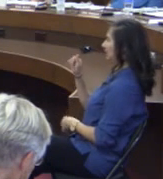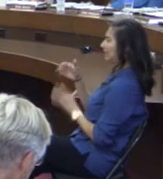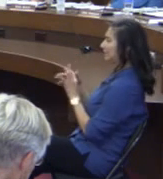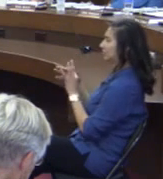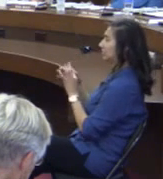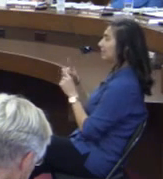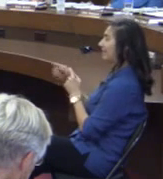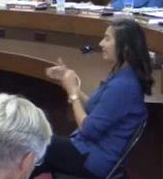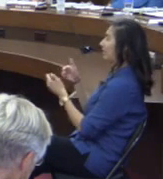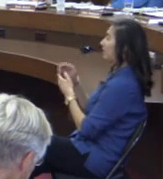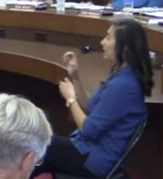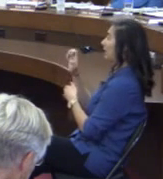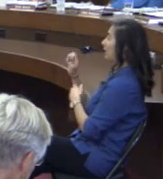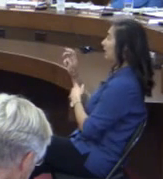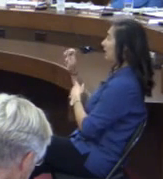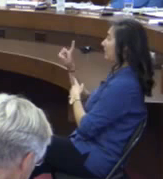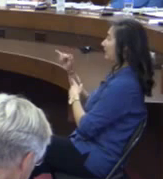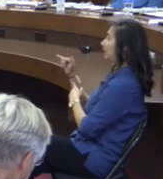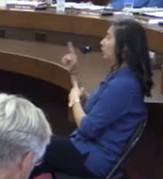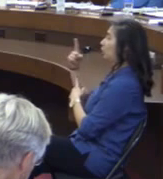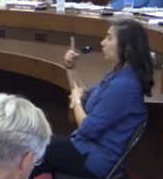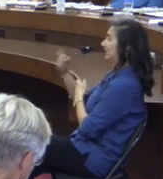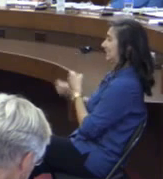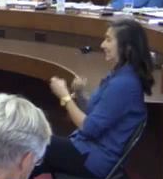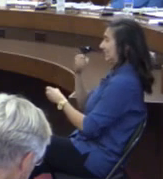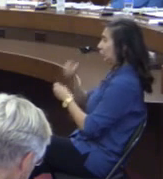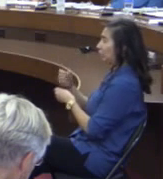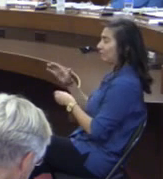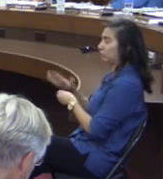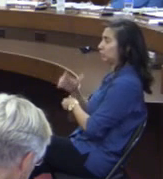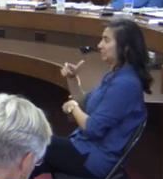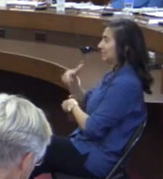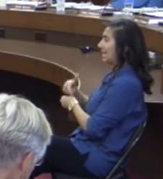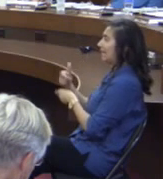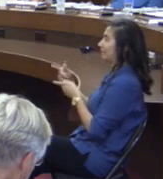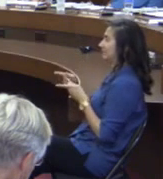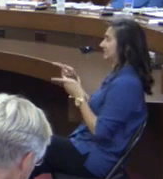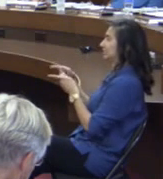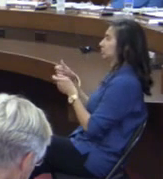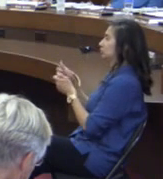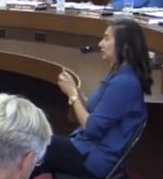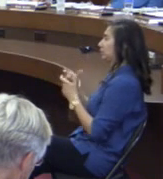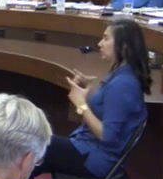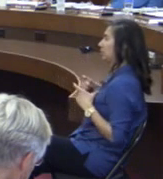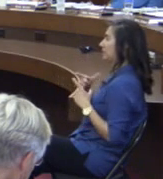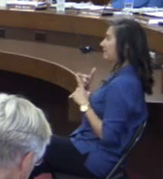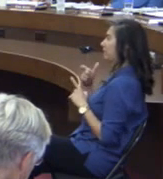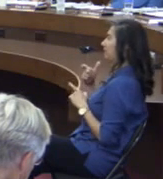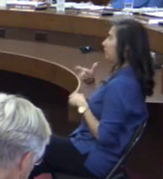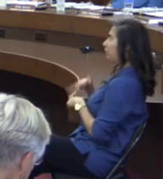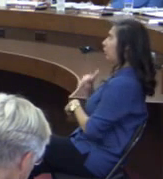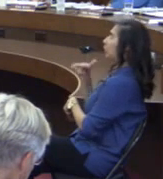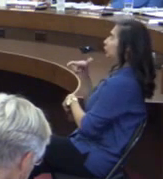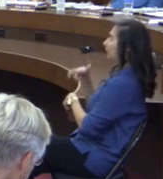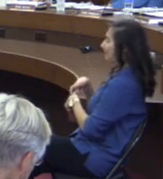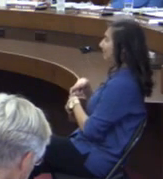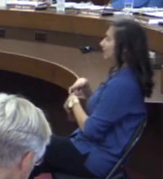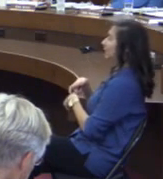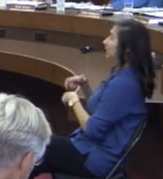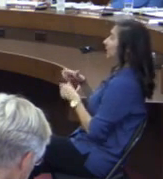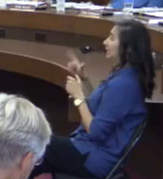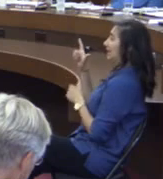Emily is serving as a one-year full-time position with the retirement of long-term librarian Gina